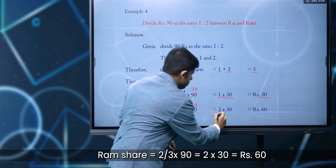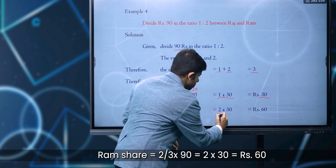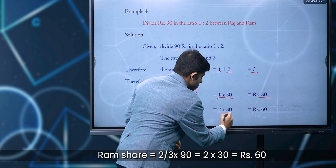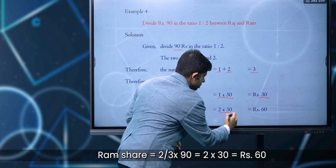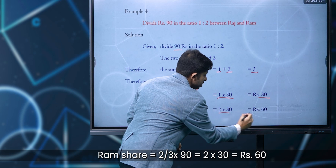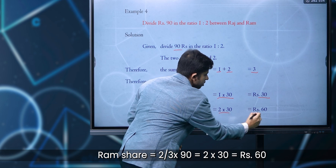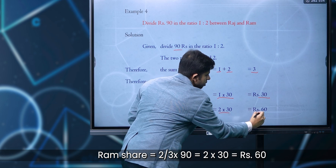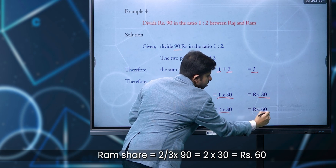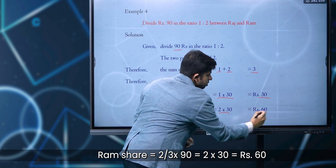Which is equal to rupees 60.